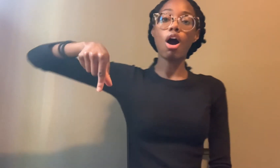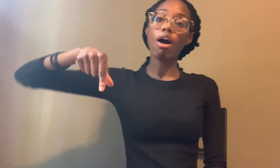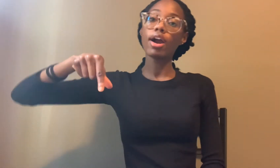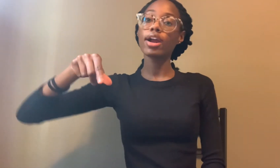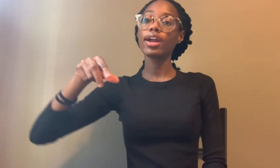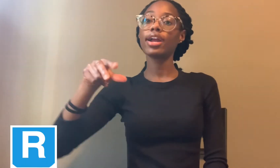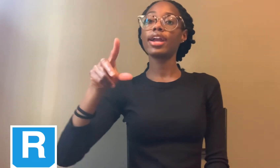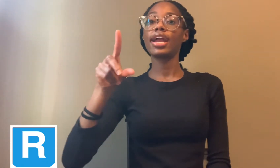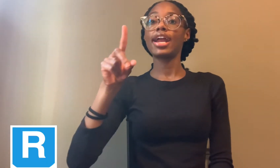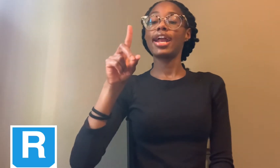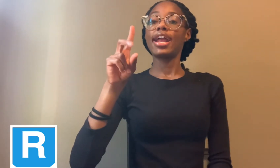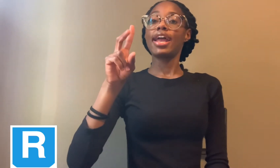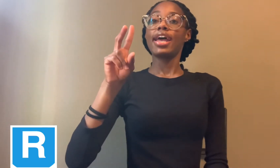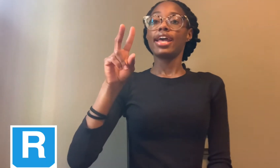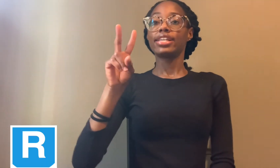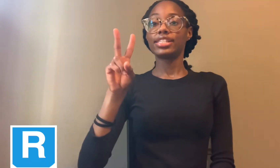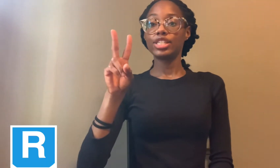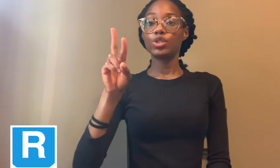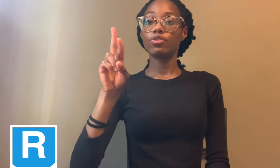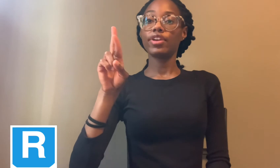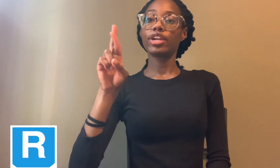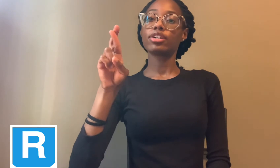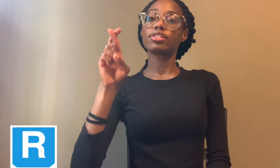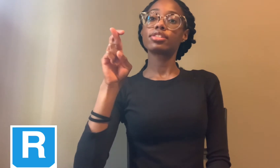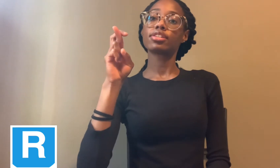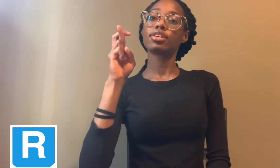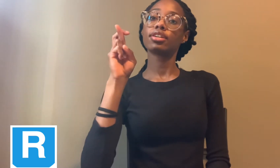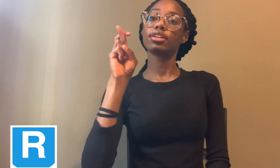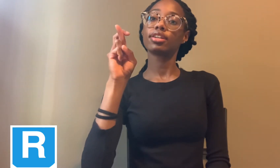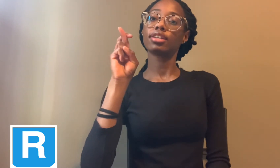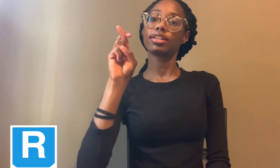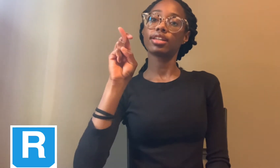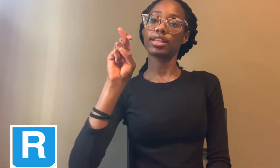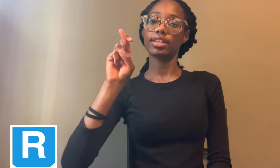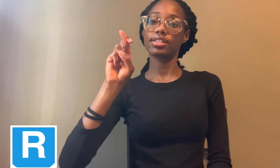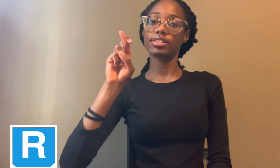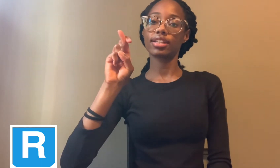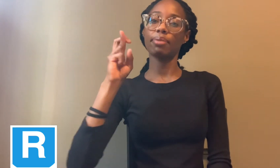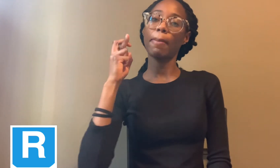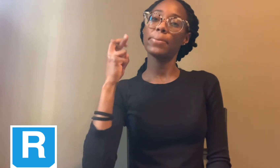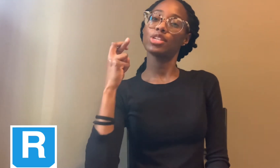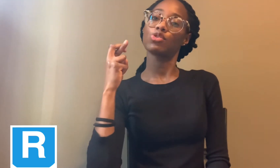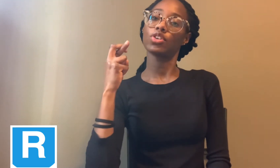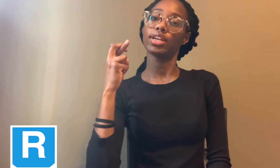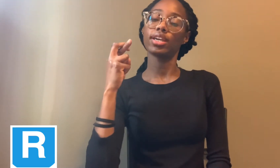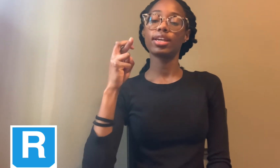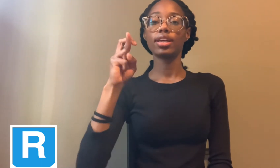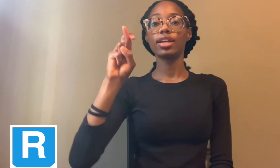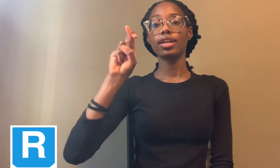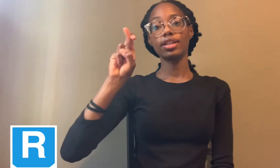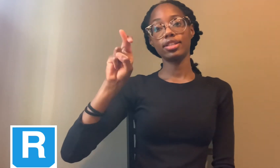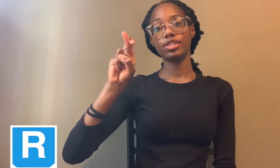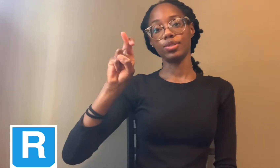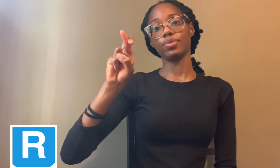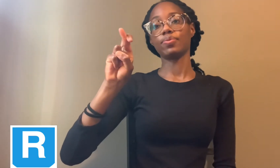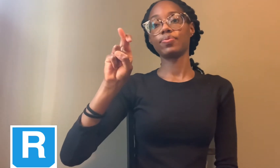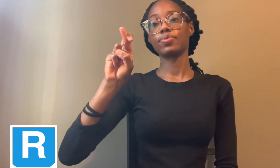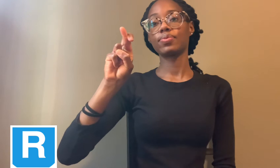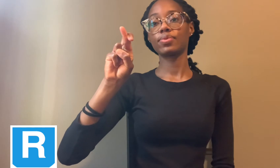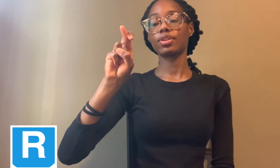R is these two fingers like this, like my best friend. Two. So this